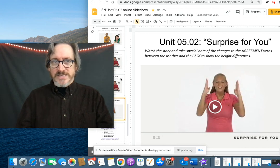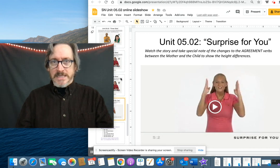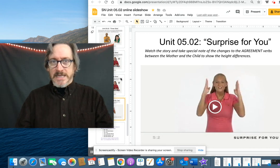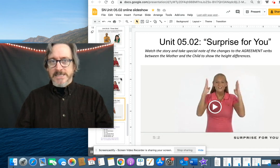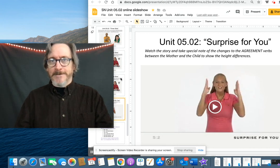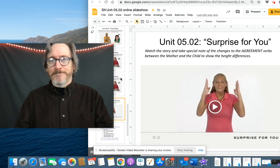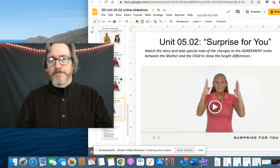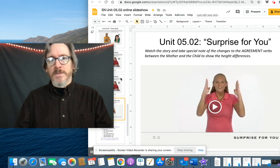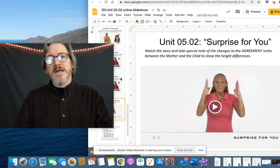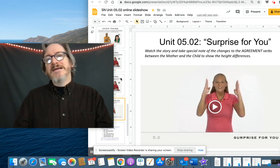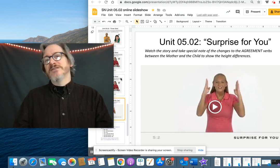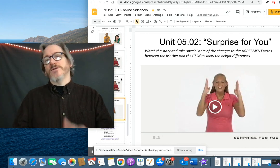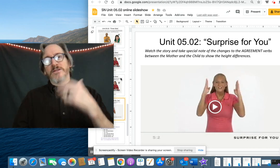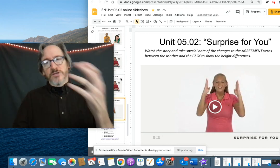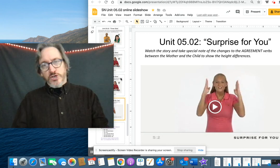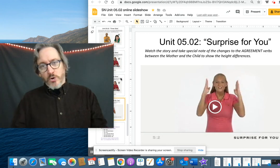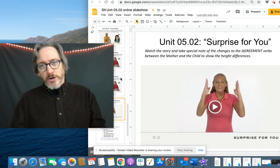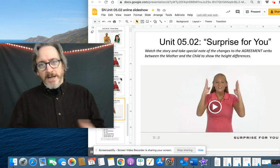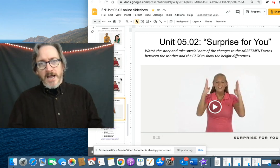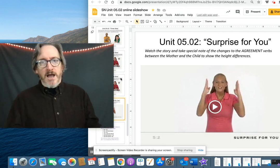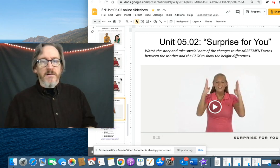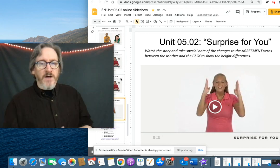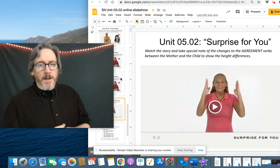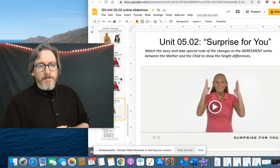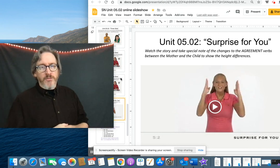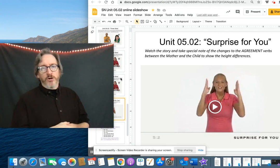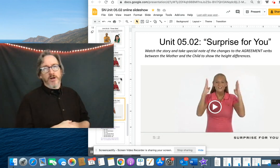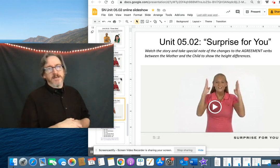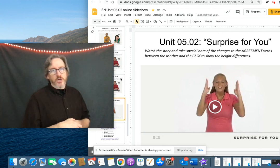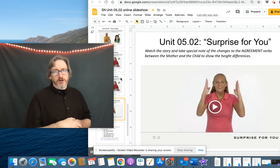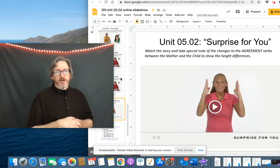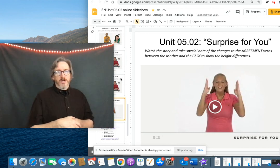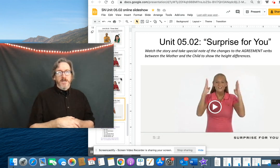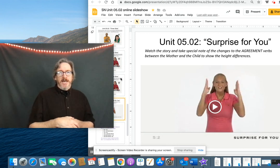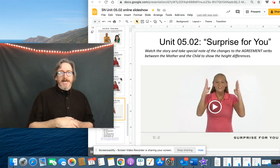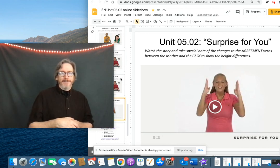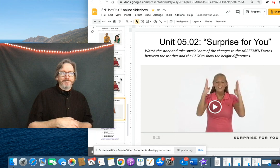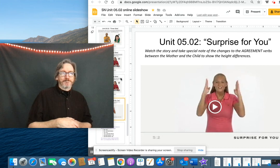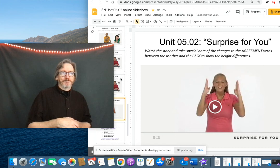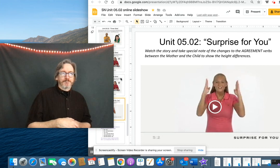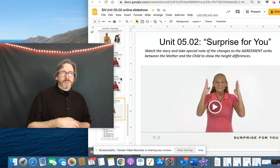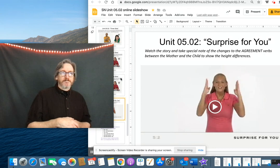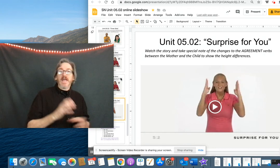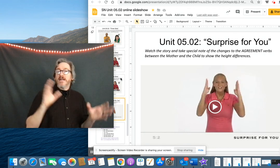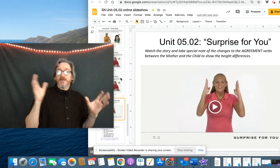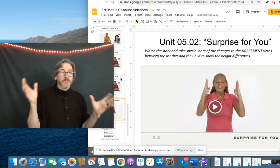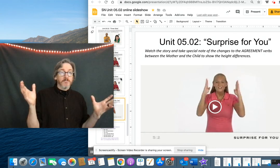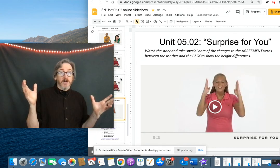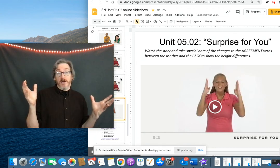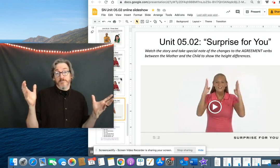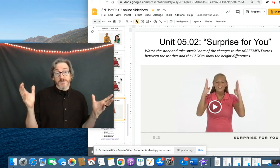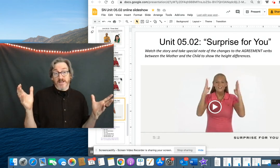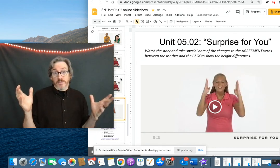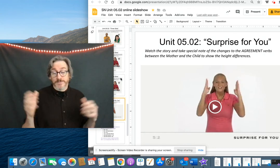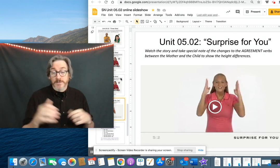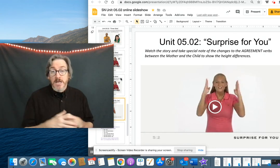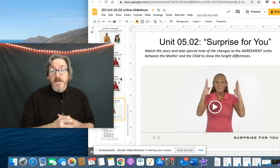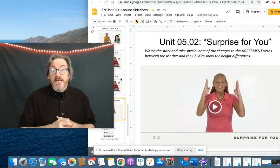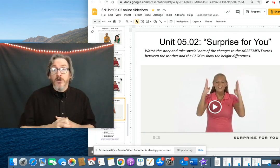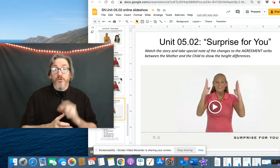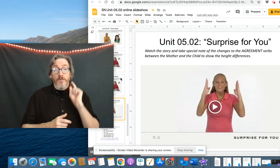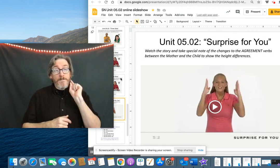and physicalizing it. So then there's a story of a mother and daughter, and some